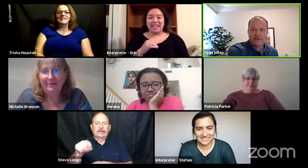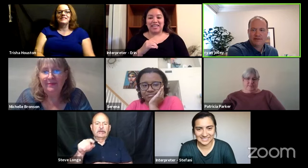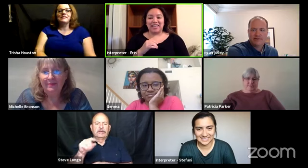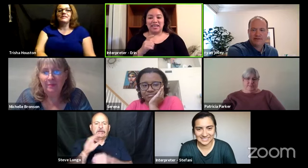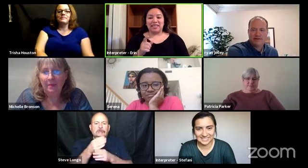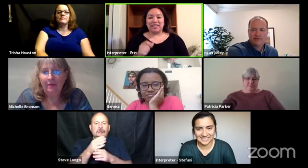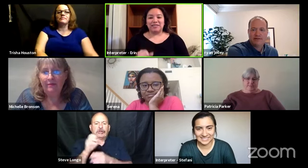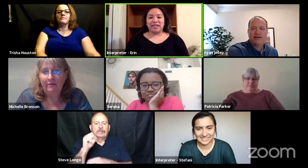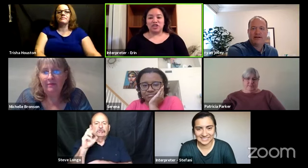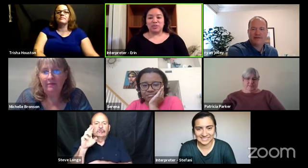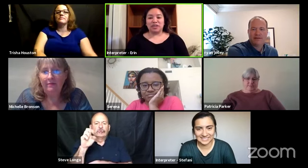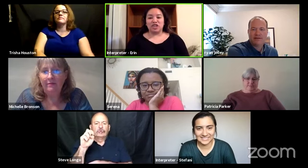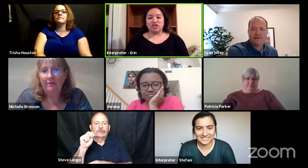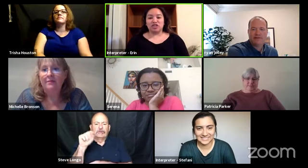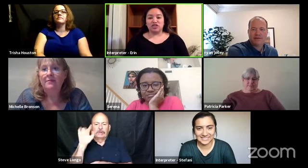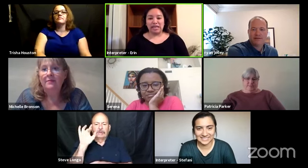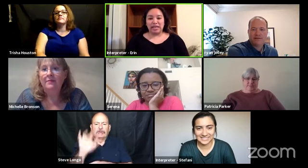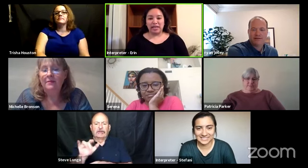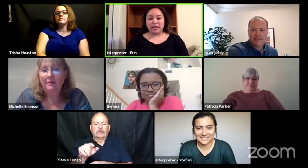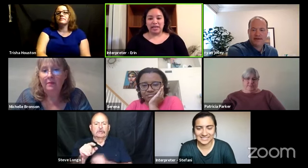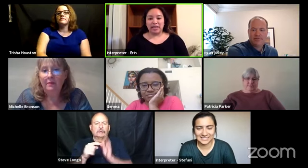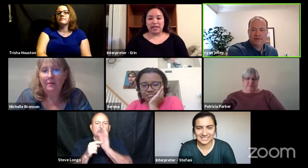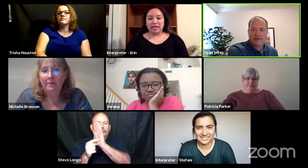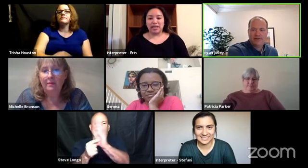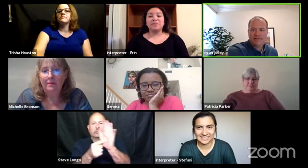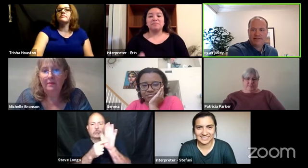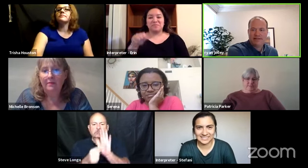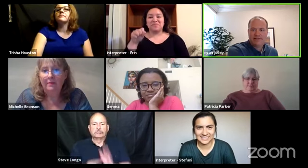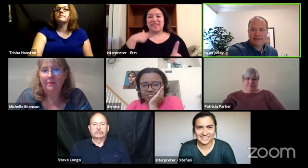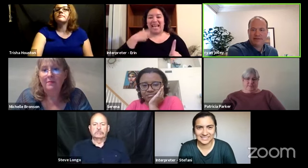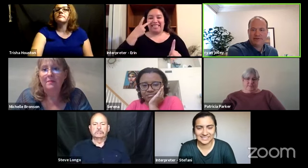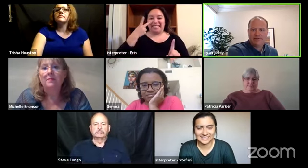Yeah, and Steve saying it should be share screen. Yeah, okay. Did that do it?